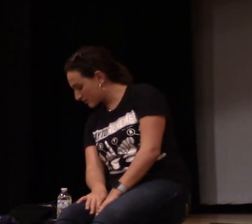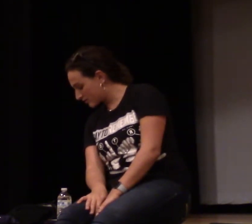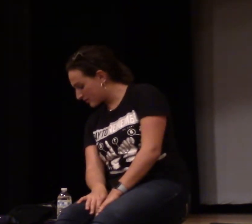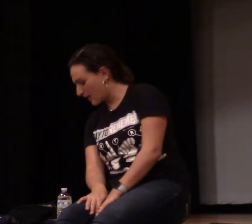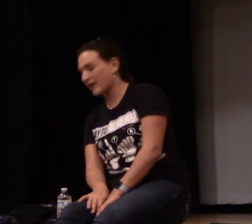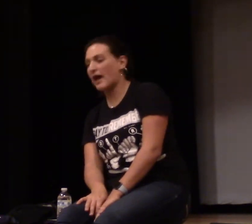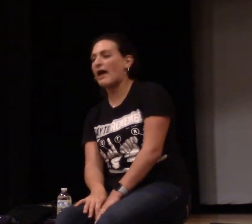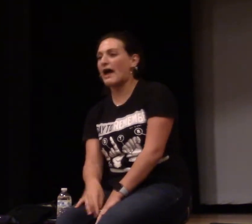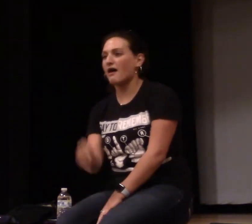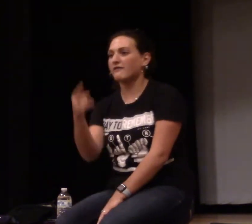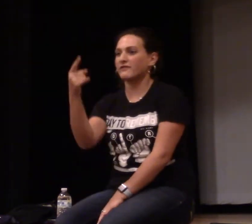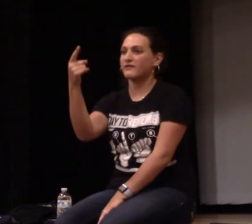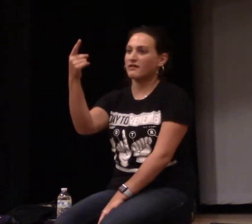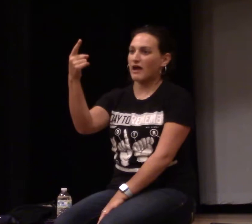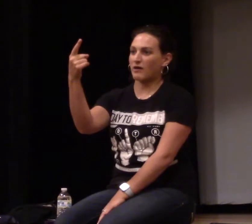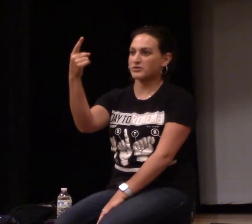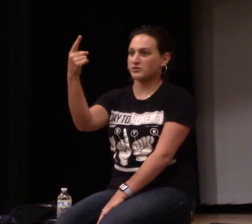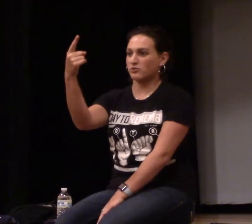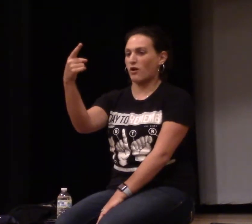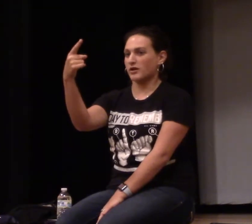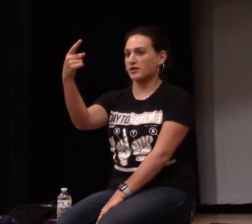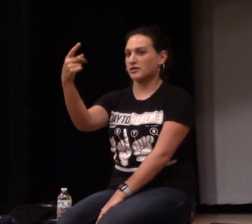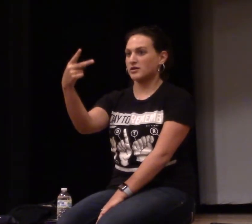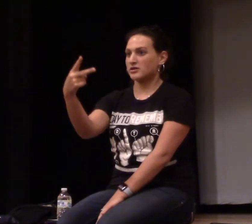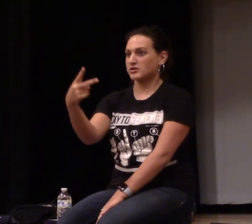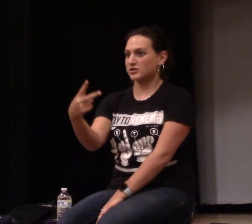And then half, I would do 1 to 2,